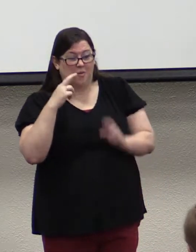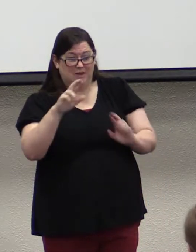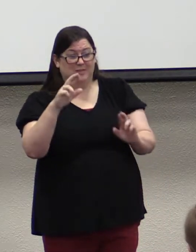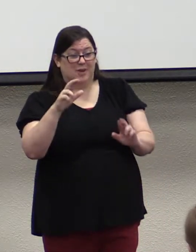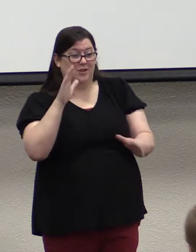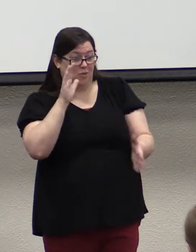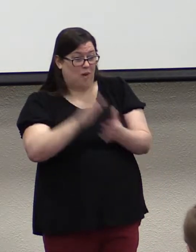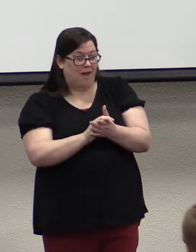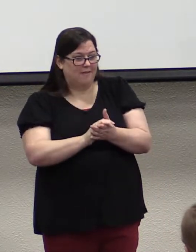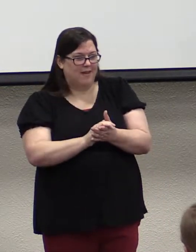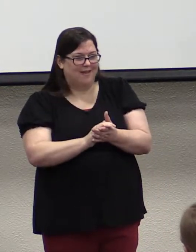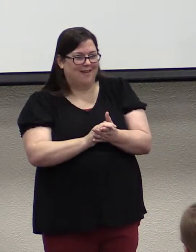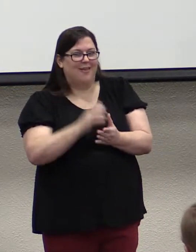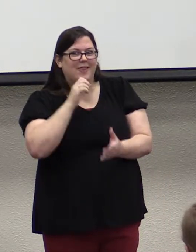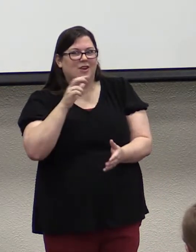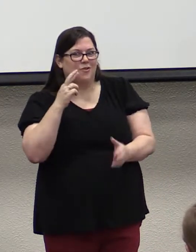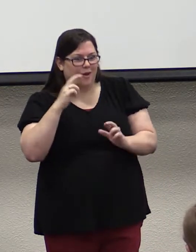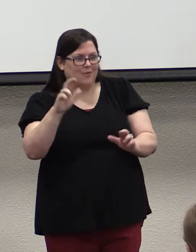right?